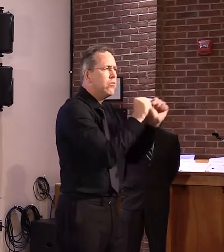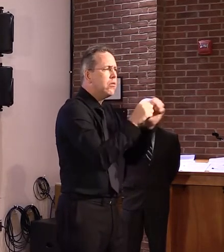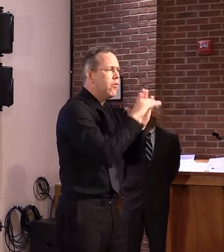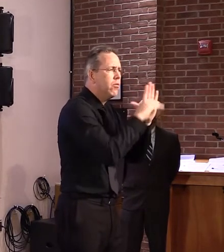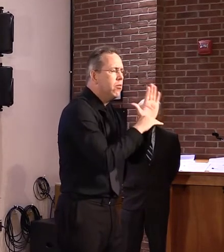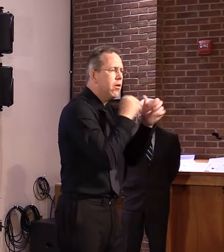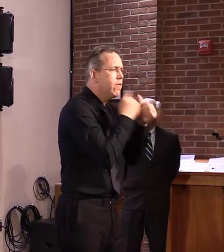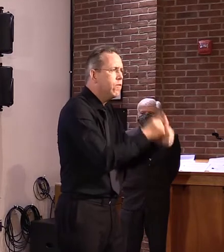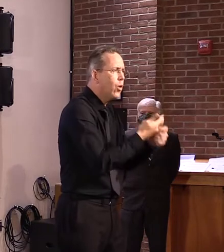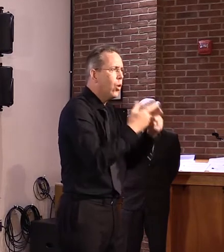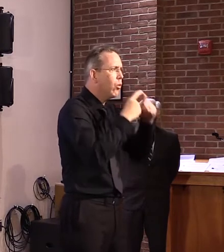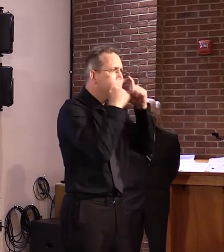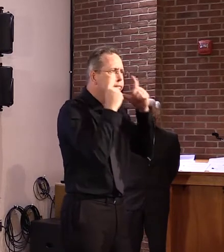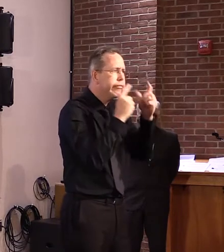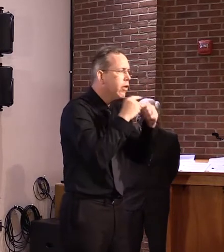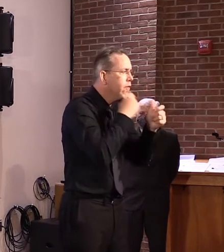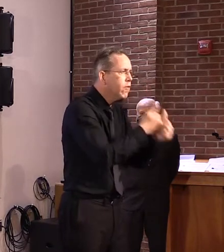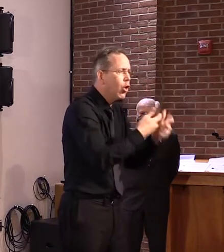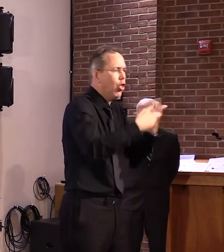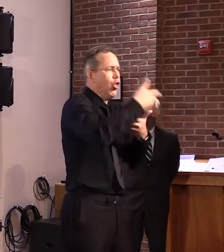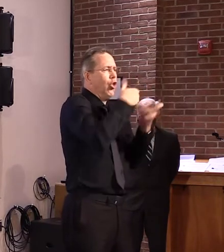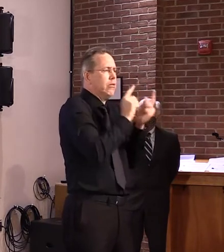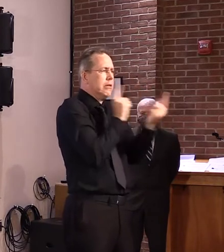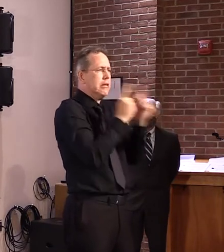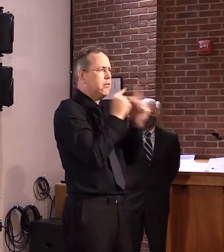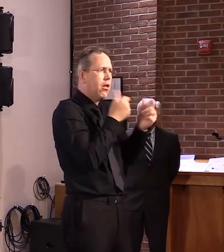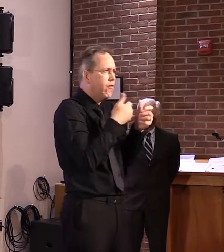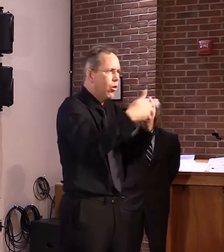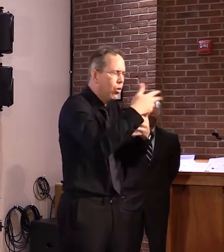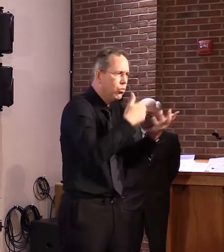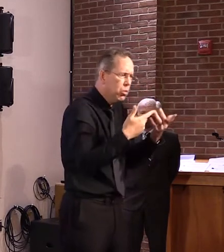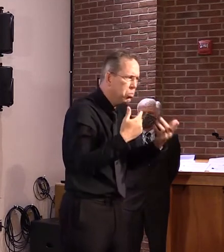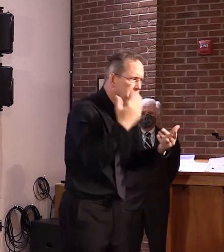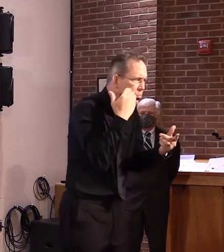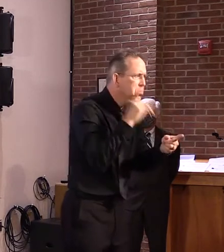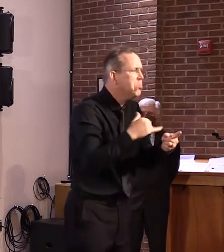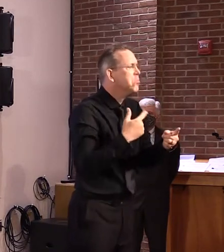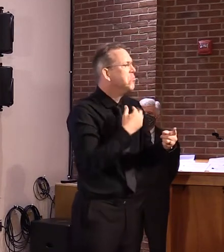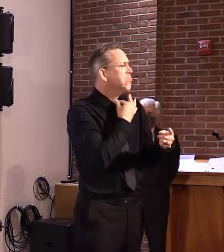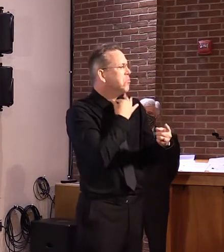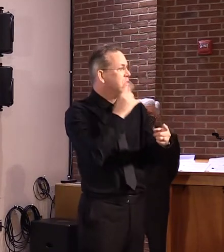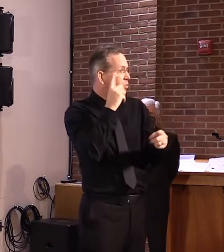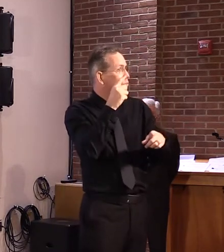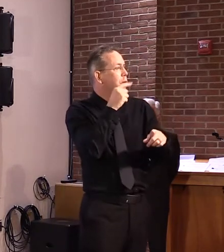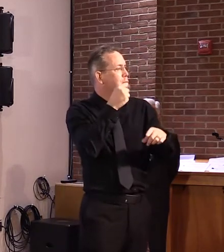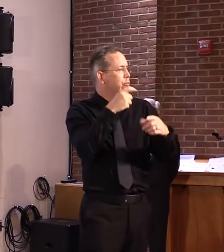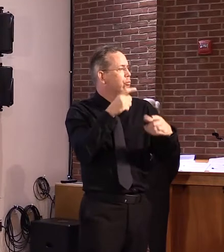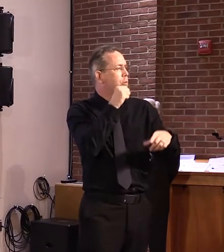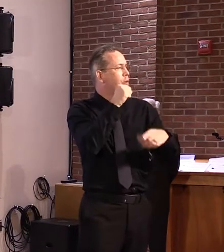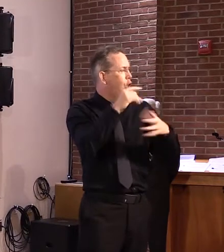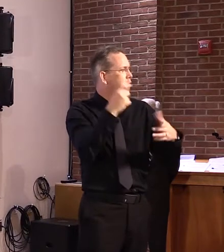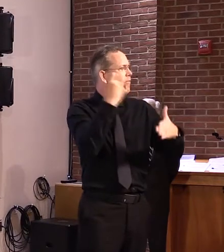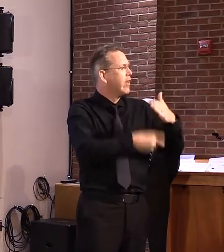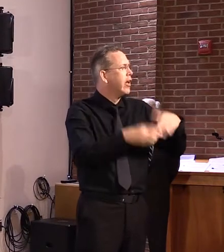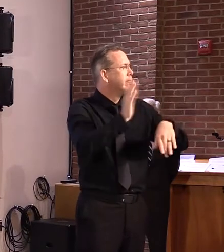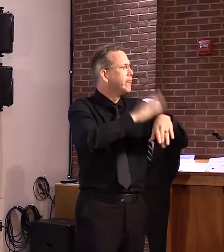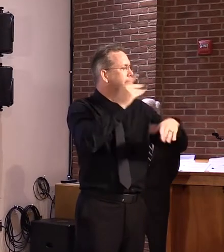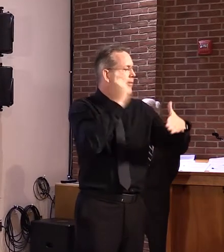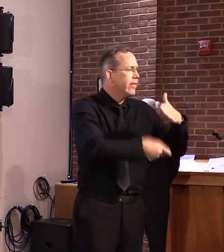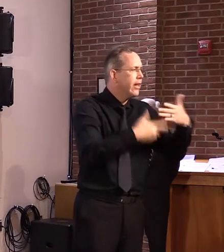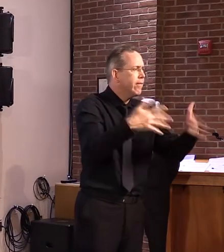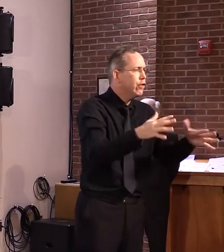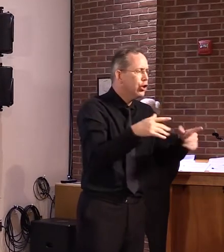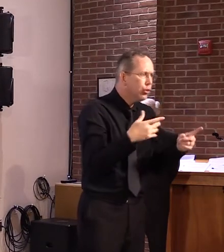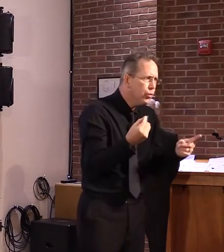of the incidents, this particular bar was fined by the Burlington Police Department. So just to, again, reiterate the importance of